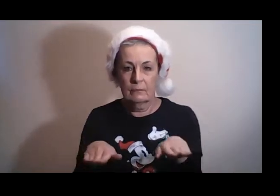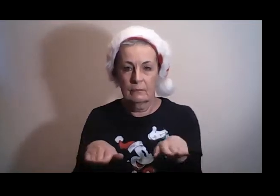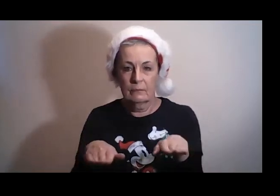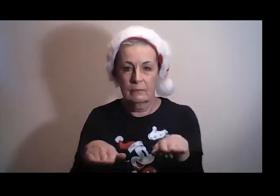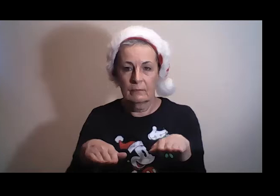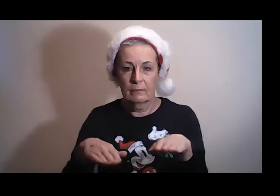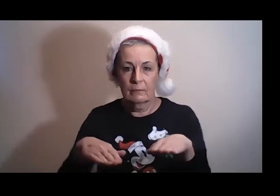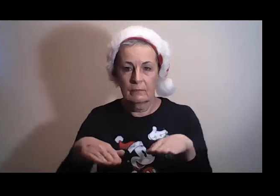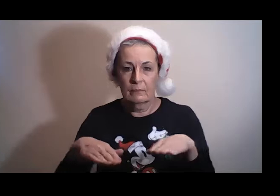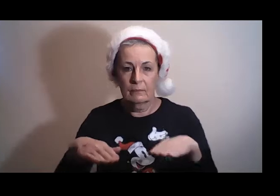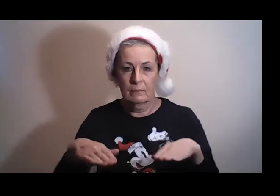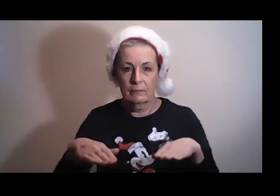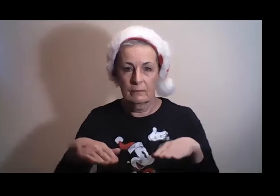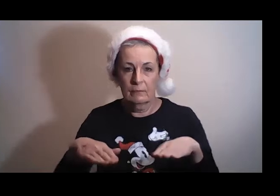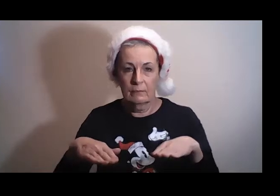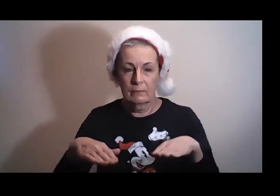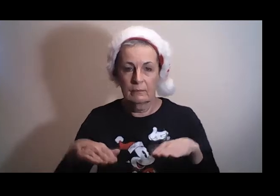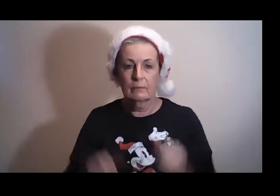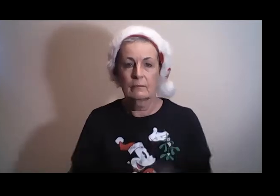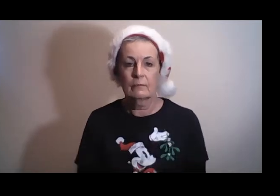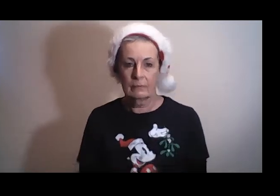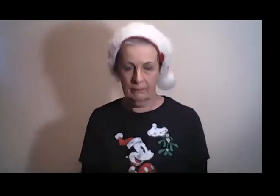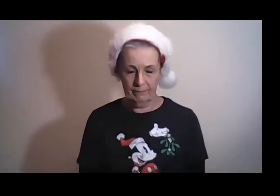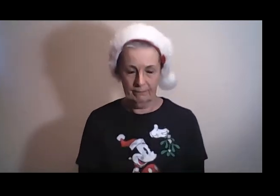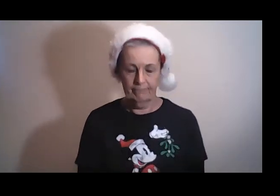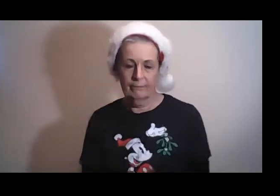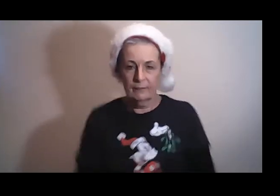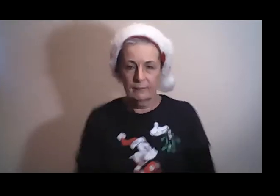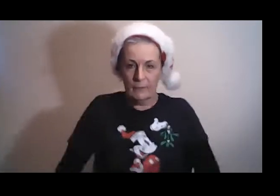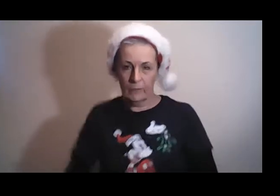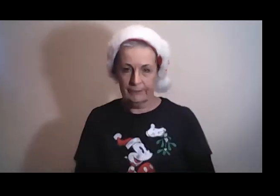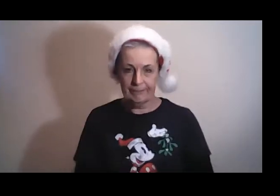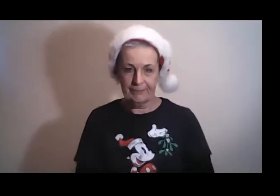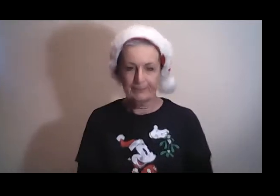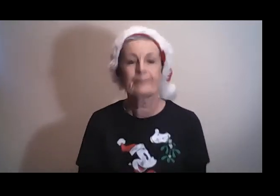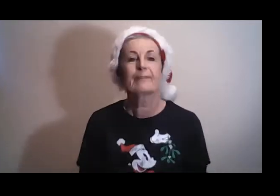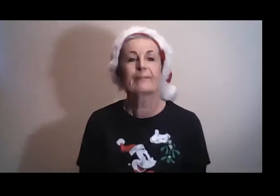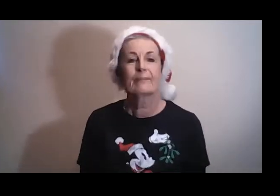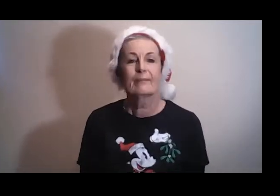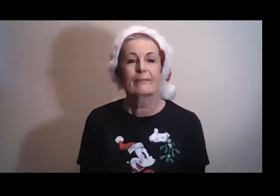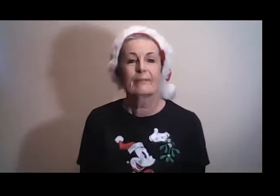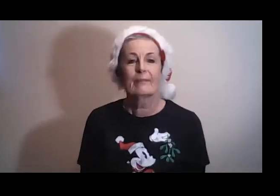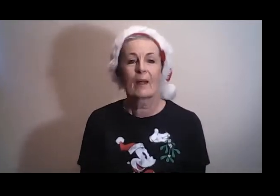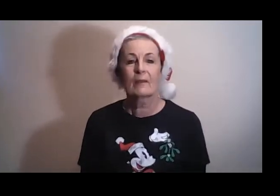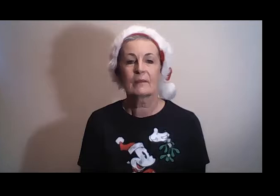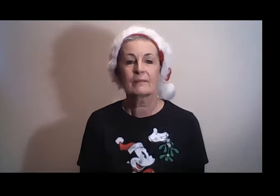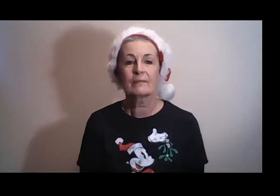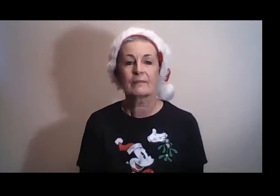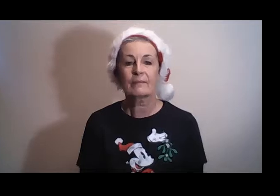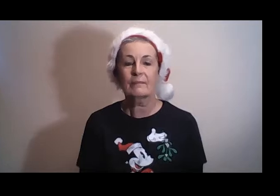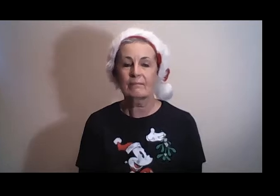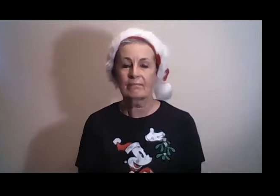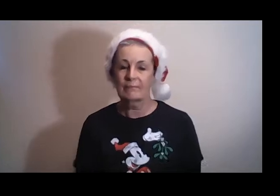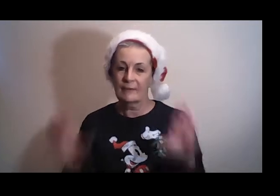quite important because it keeps you very grounded. Okay. So cloud